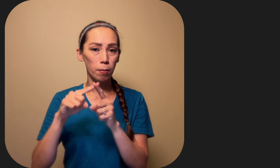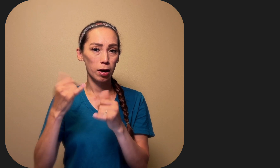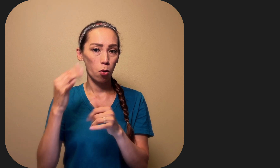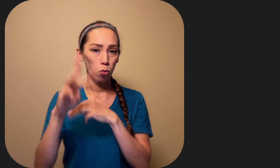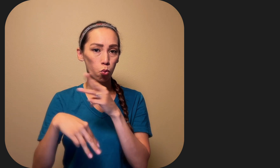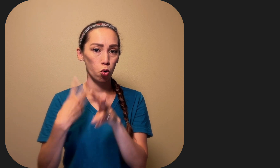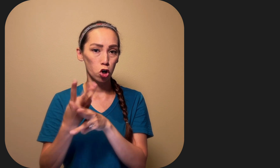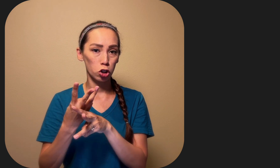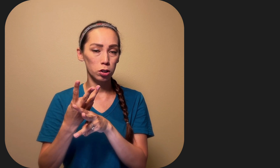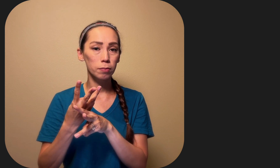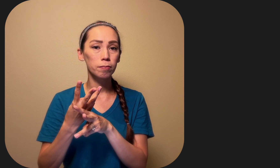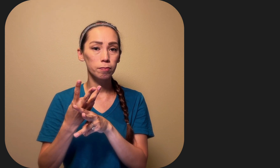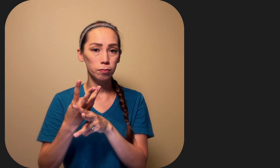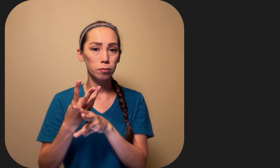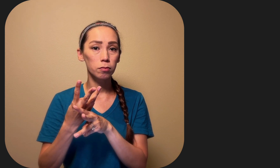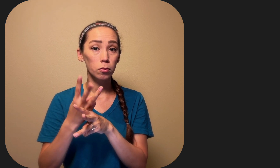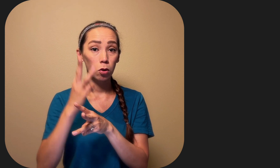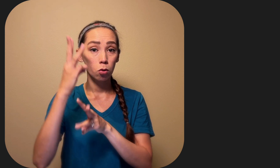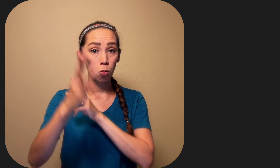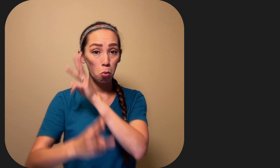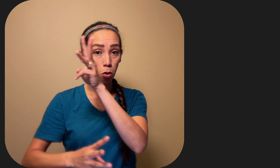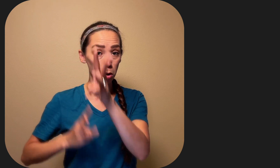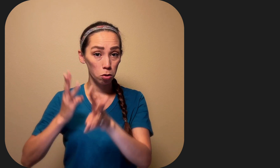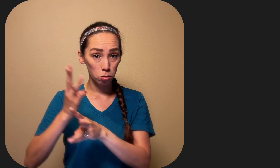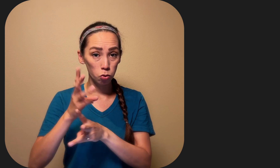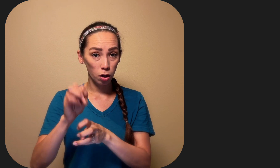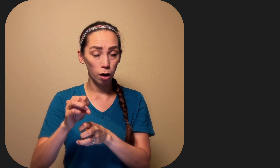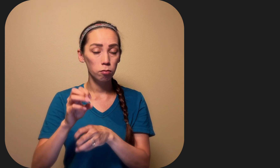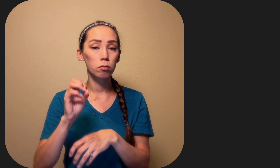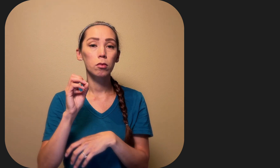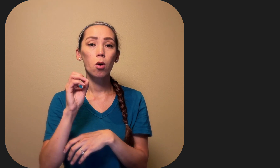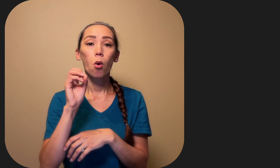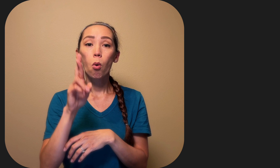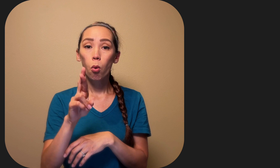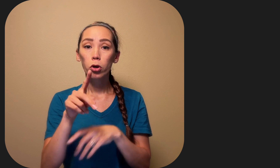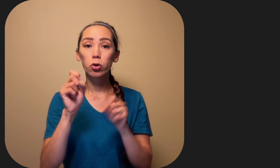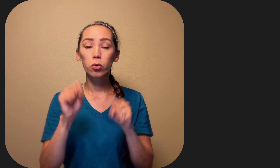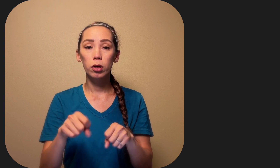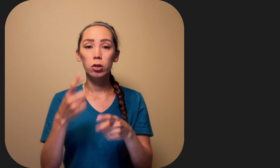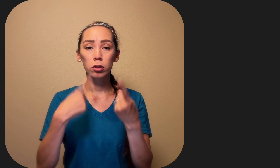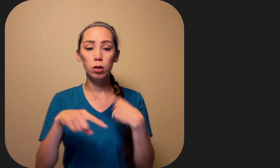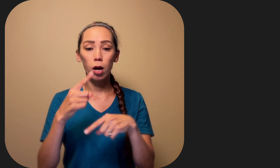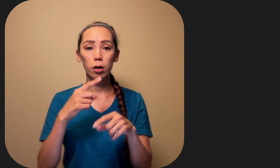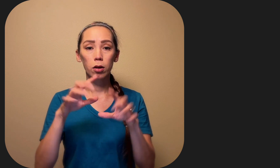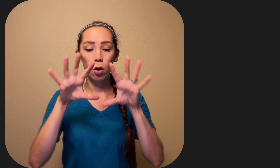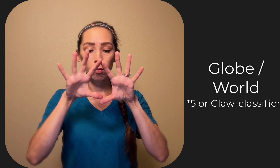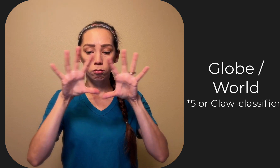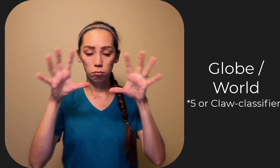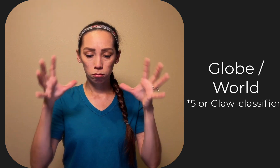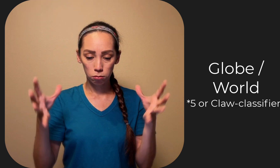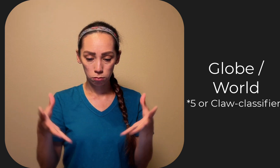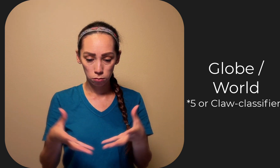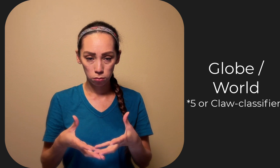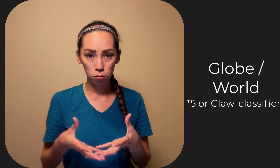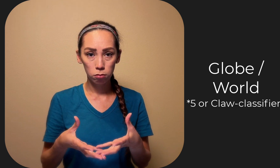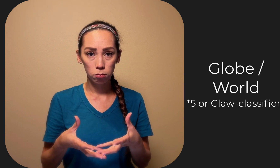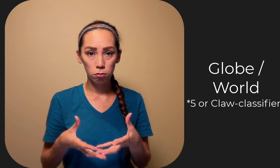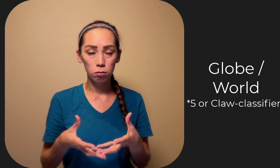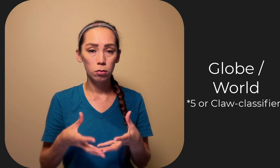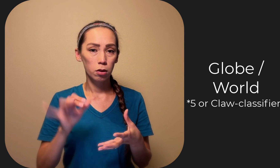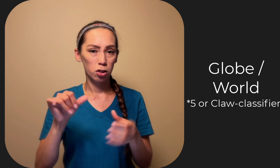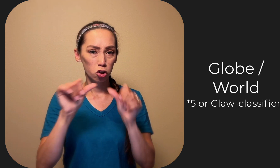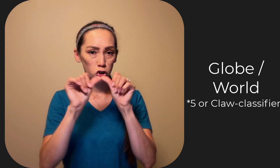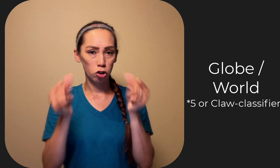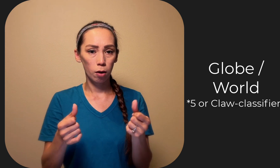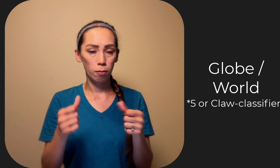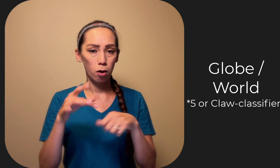same concept as year, but now with W's. Or you can also sign it with your classifier hand. So you kind